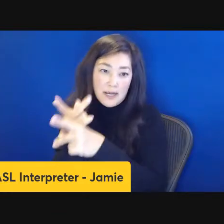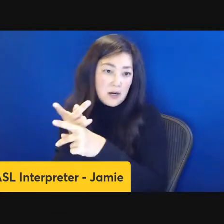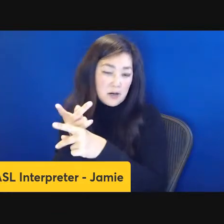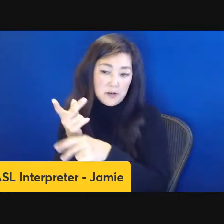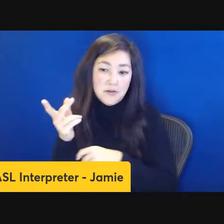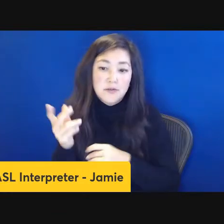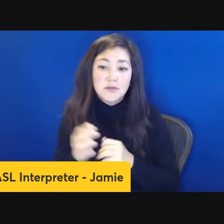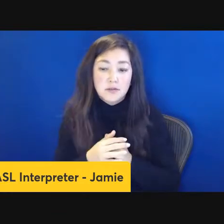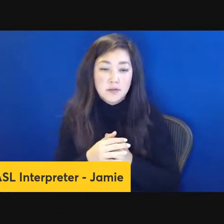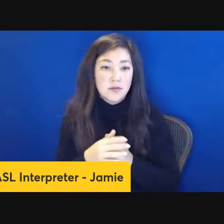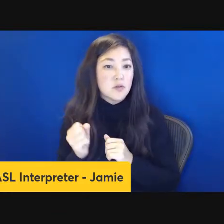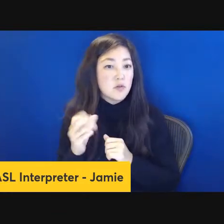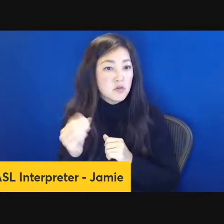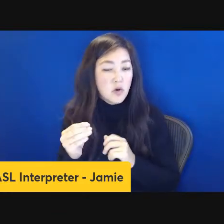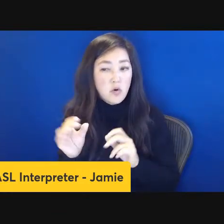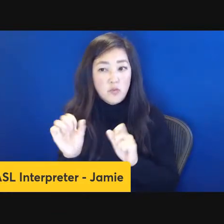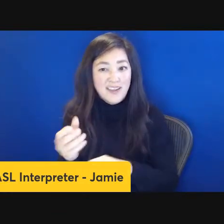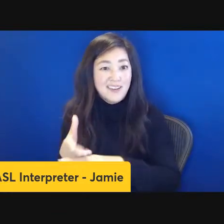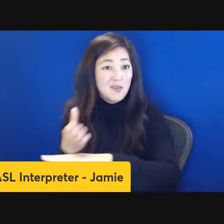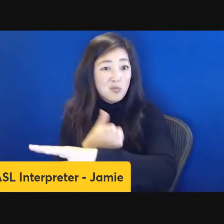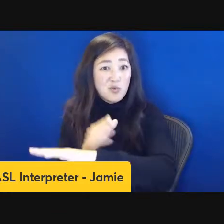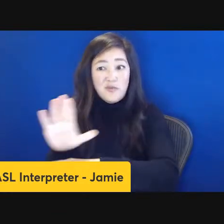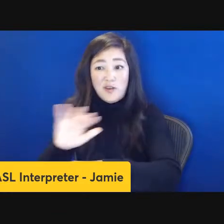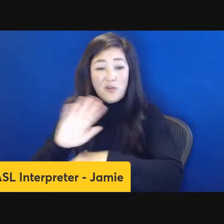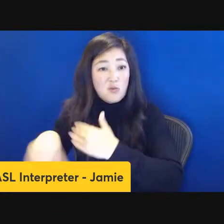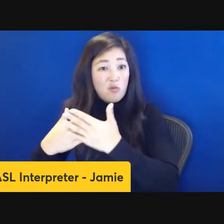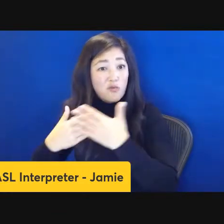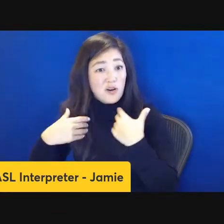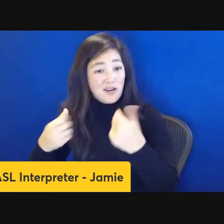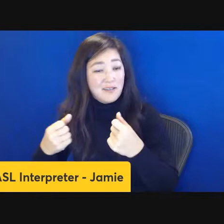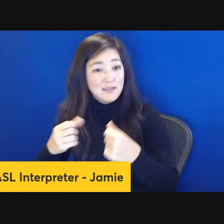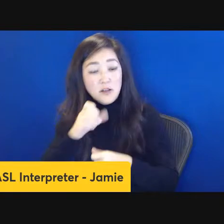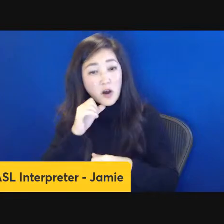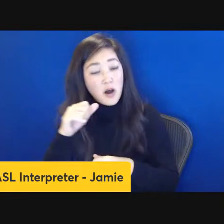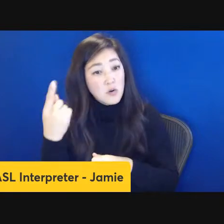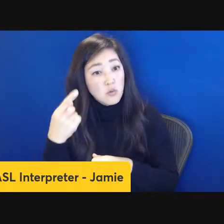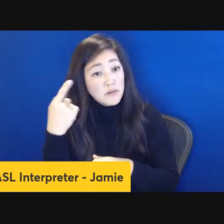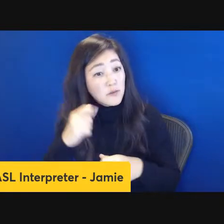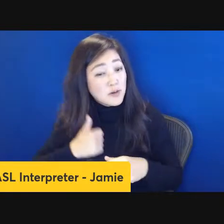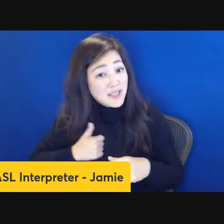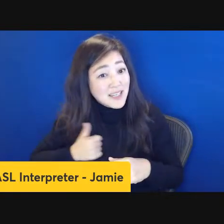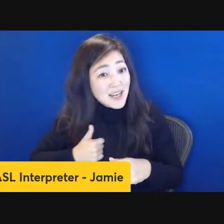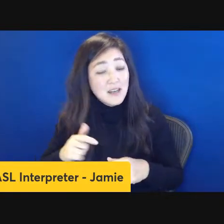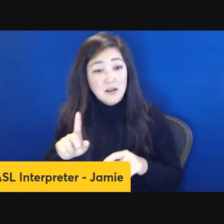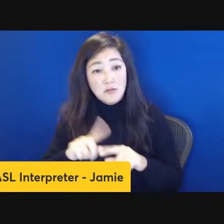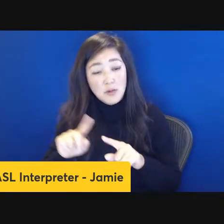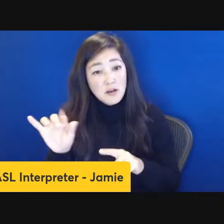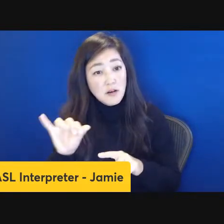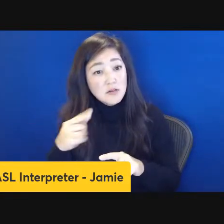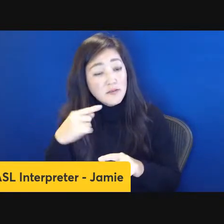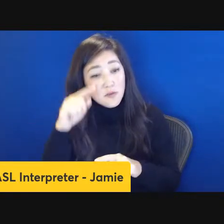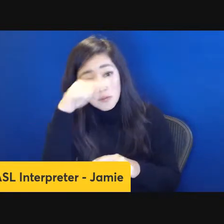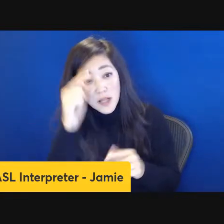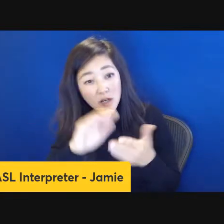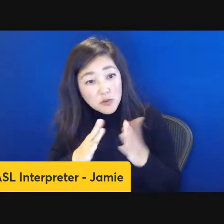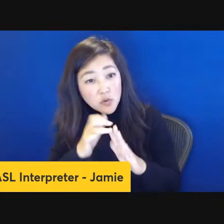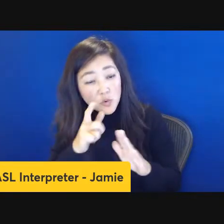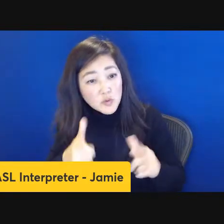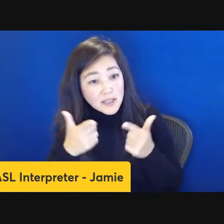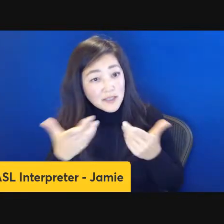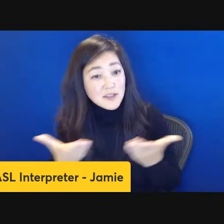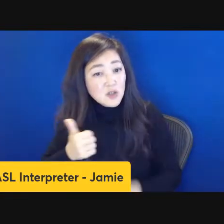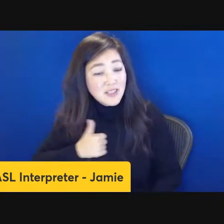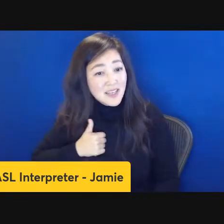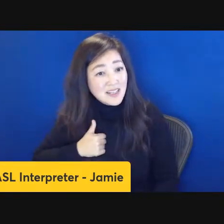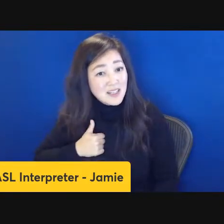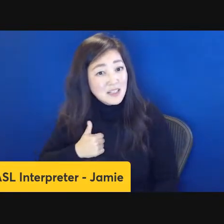course, improve the outcomes of not only Canadians, of also our Black communities living in Canada, but really